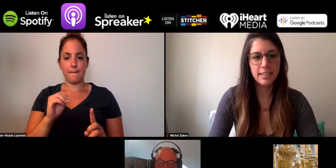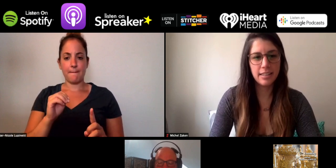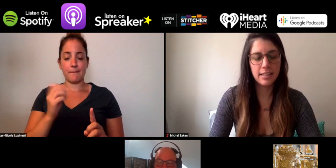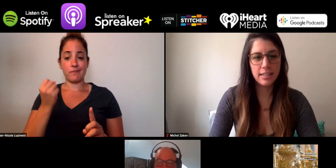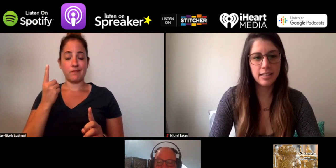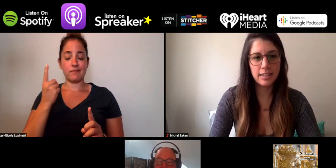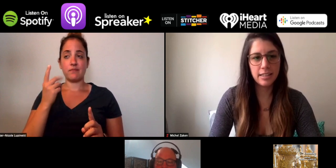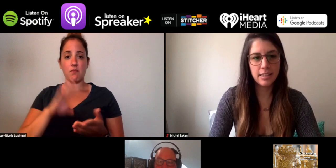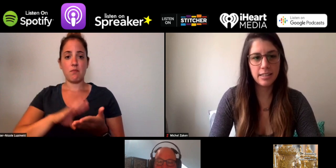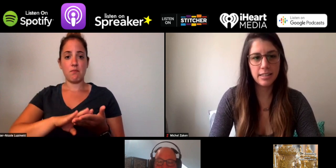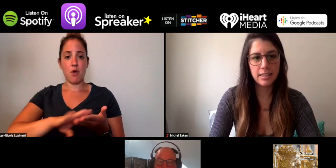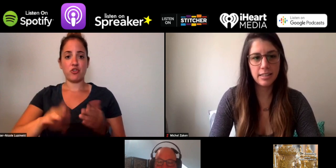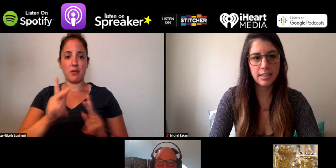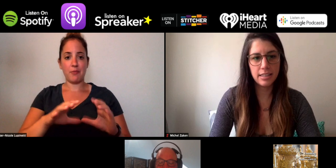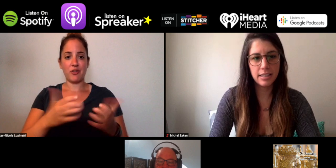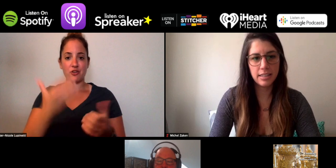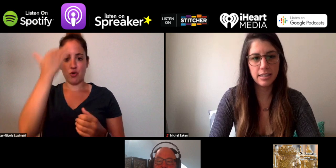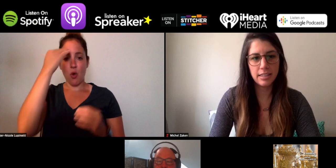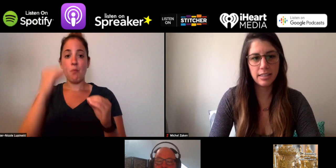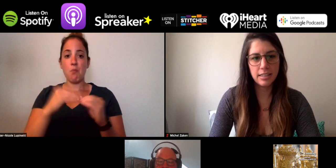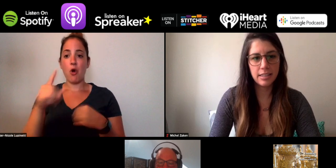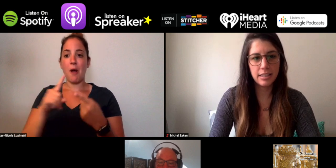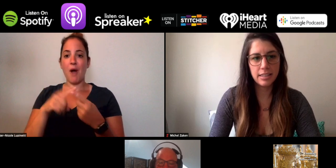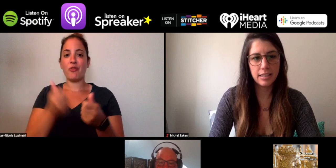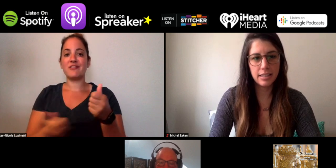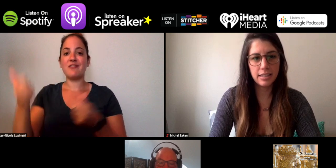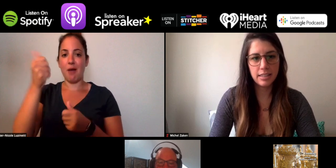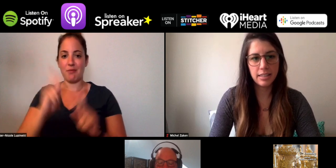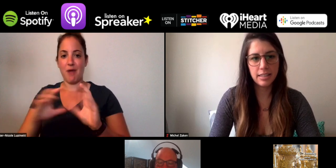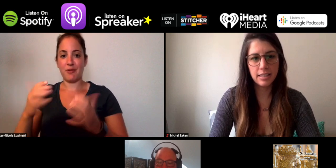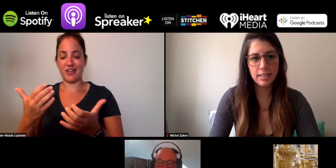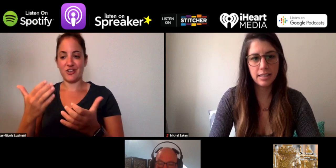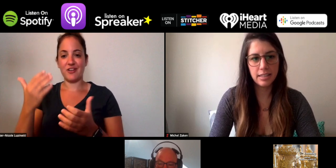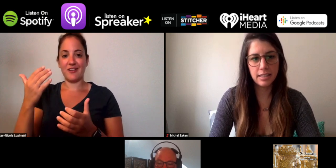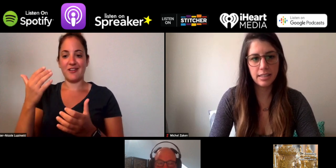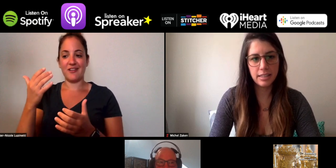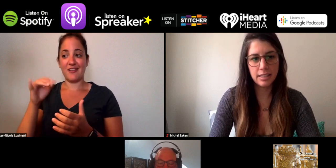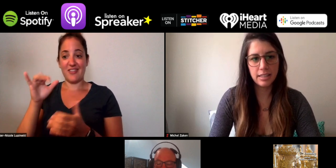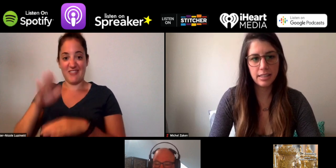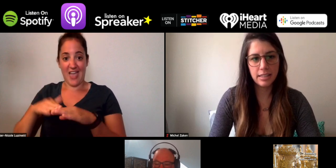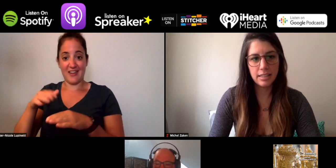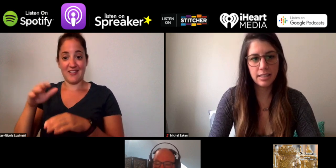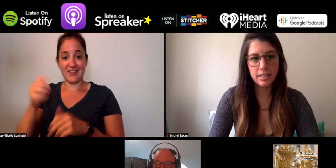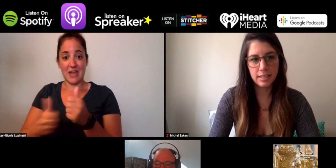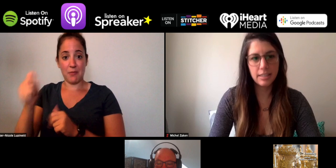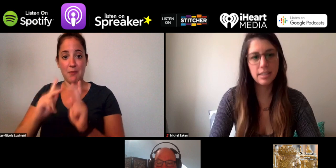marginalized population knows more about the dominant population than the dominant population knows about them.